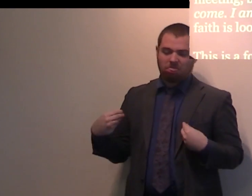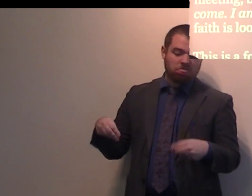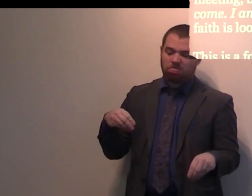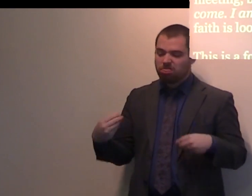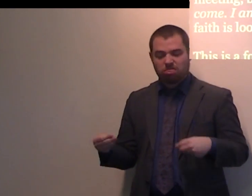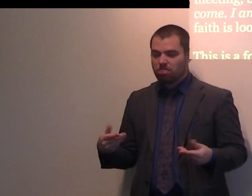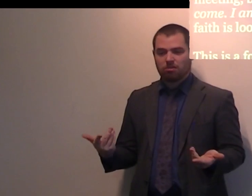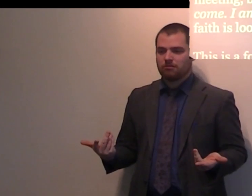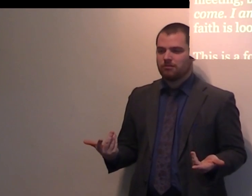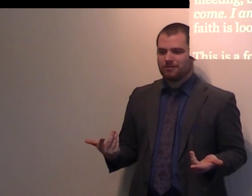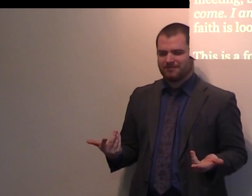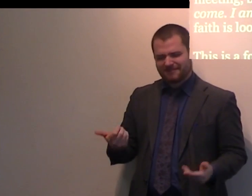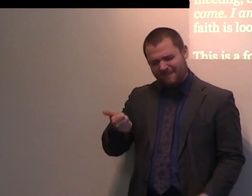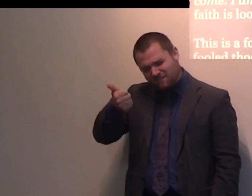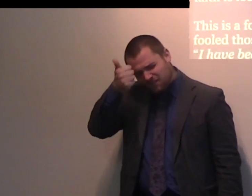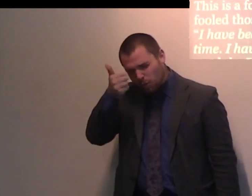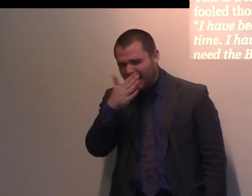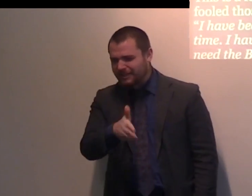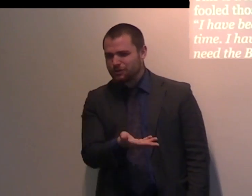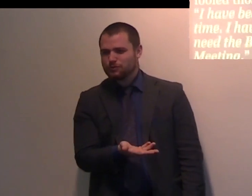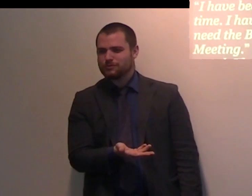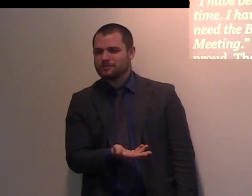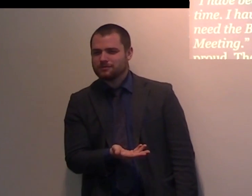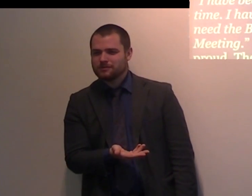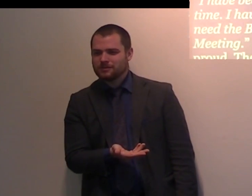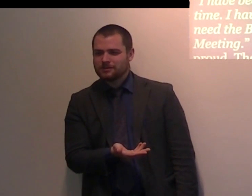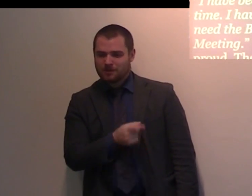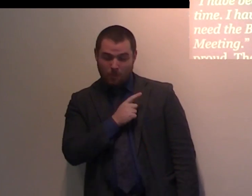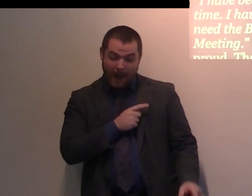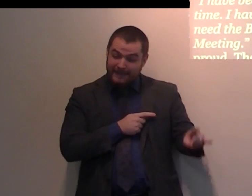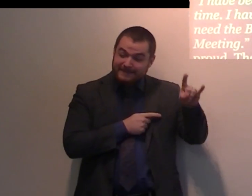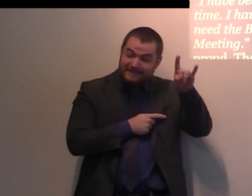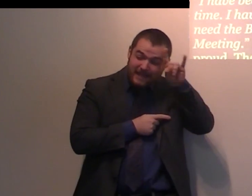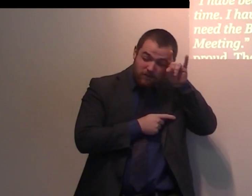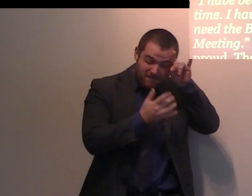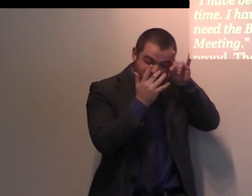This is a foolish attitude. The devil has fooled those people.